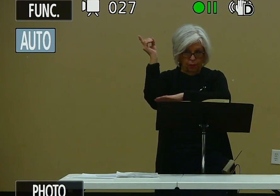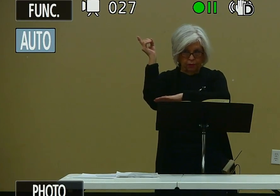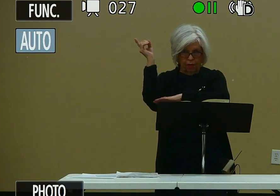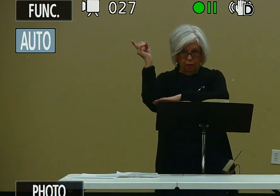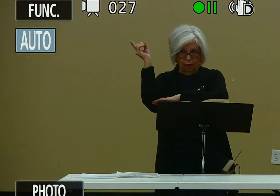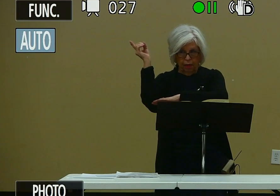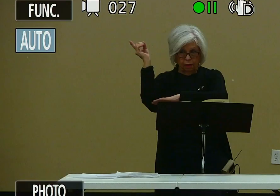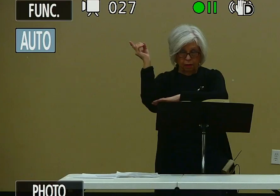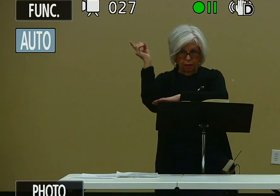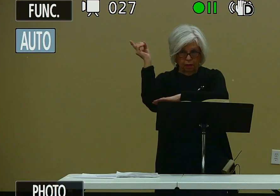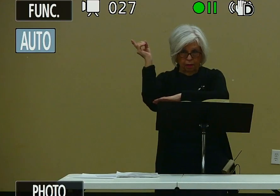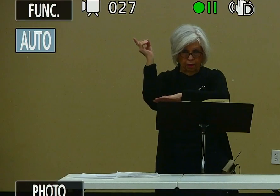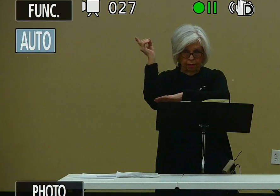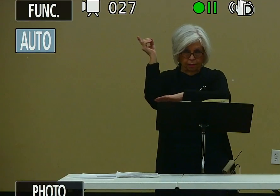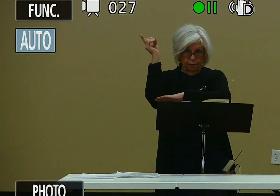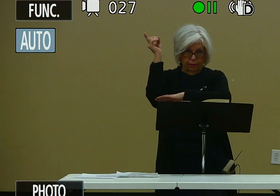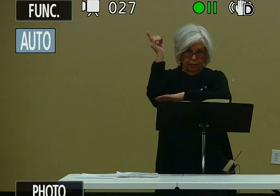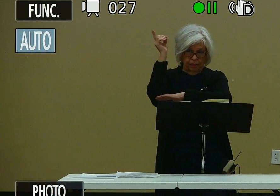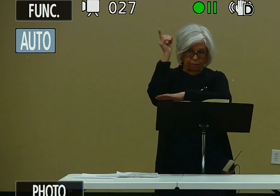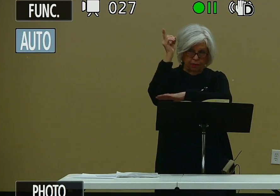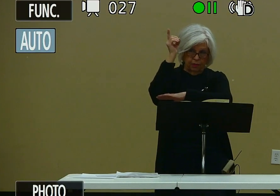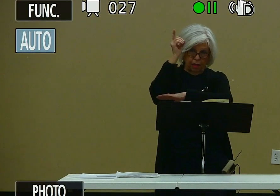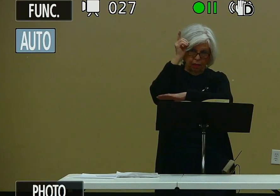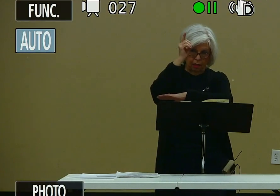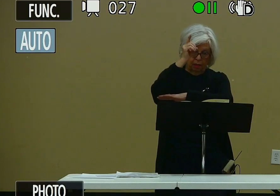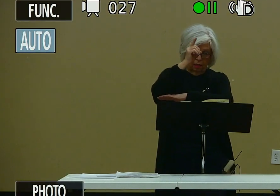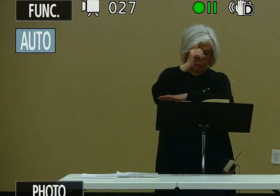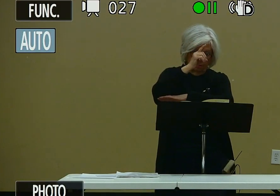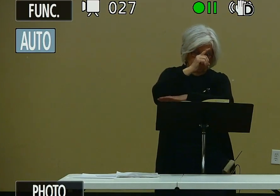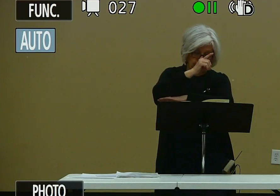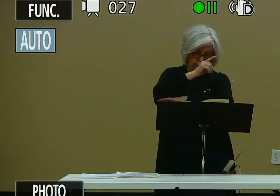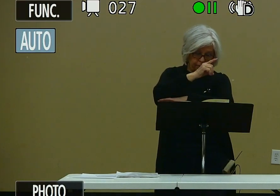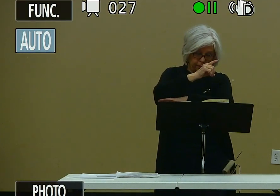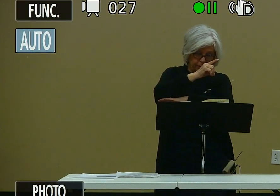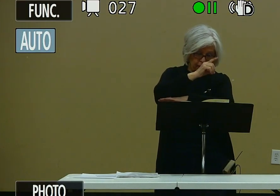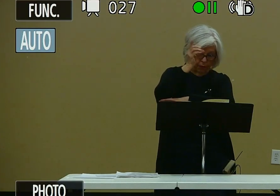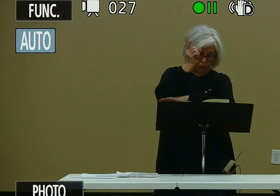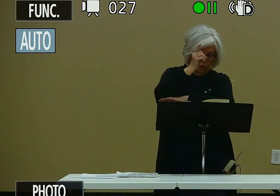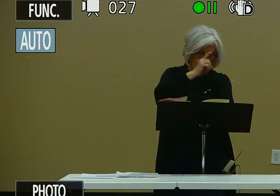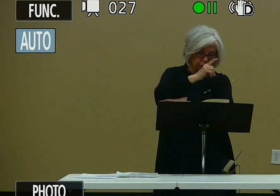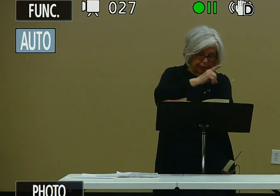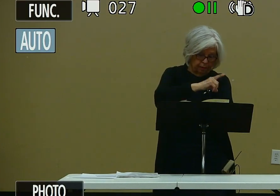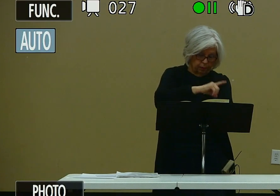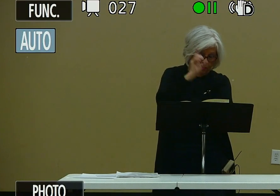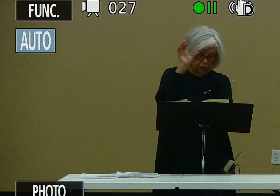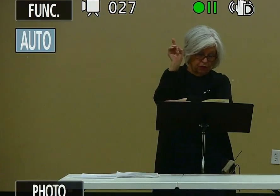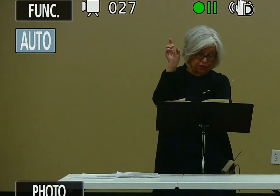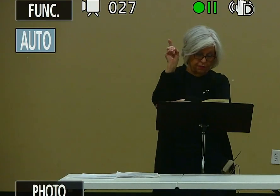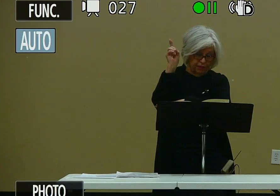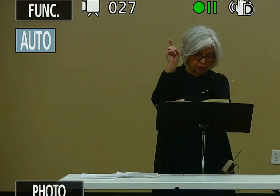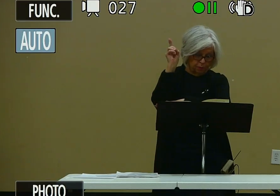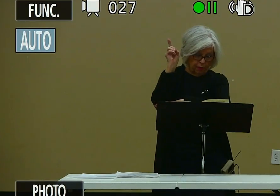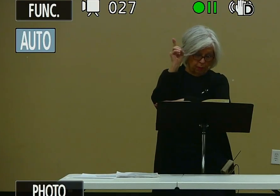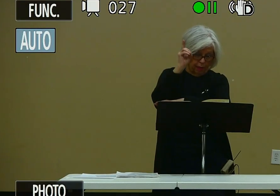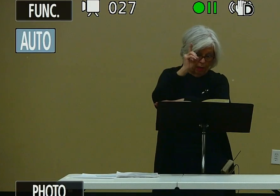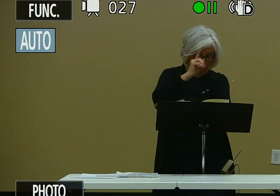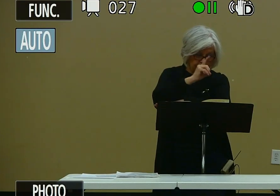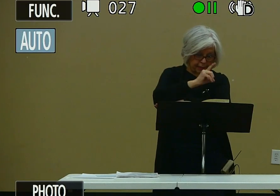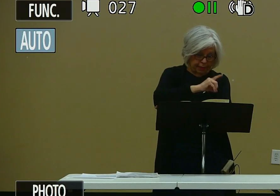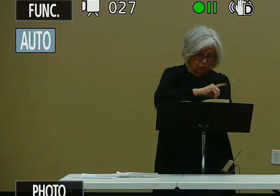to outline the beginning of the day, morning. Well, this is all day. We're using the D fingers, by the way. Day goes all the